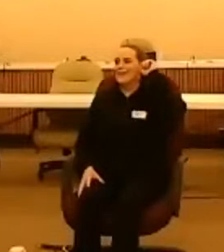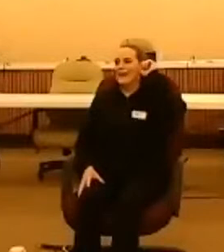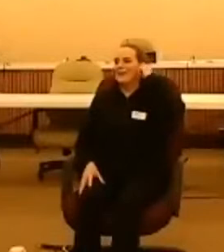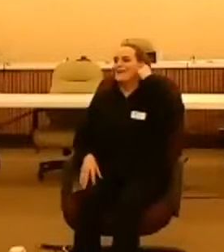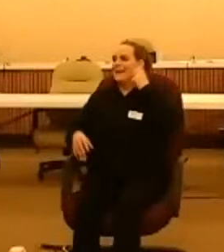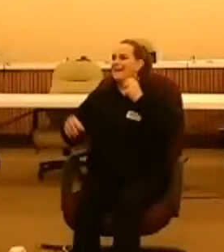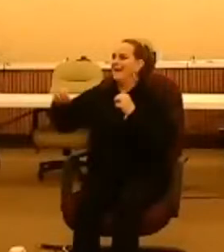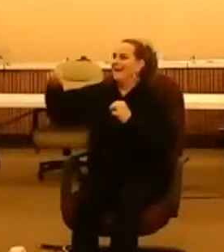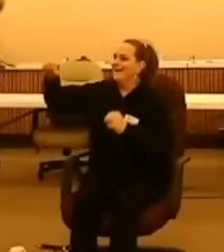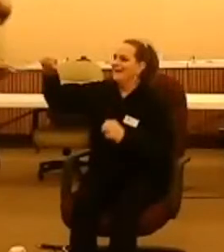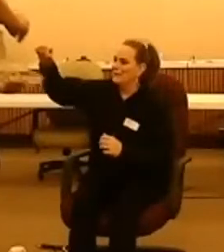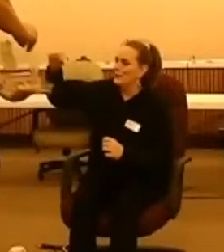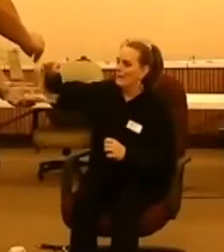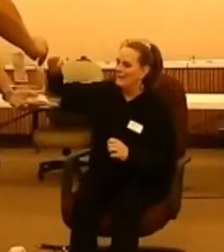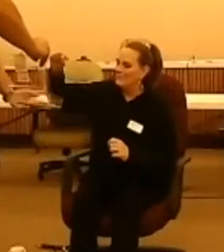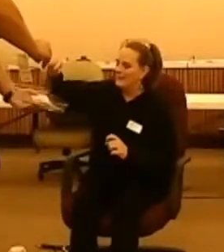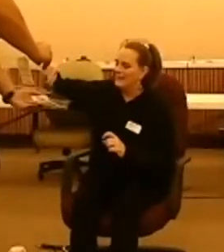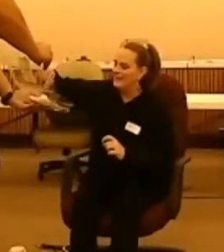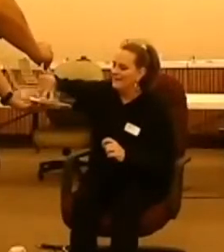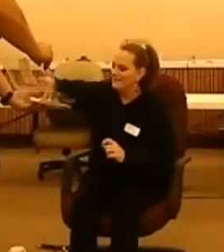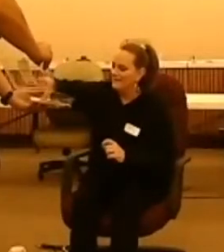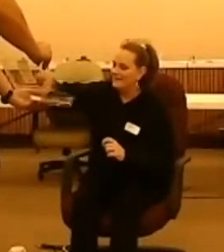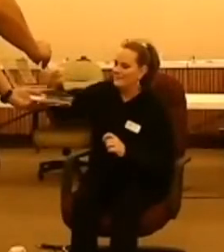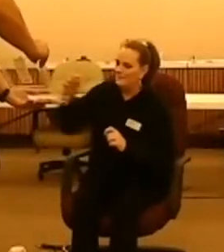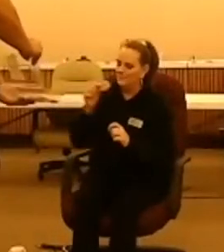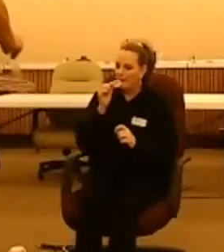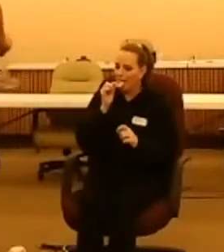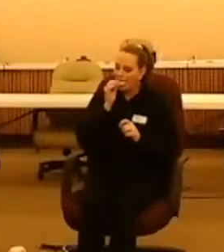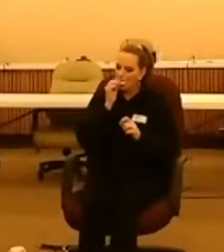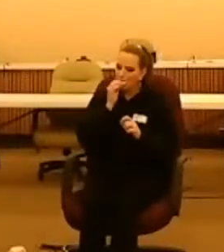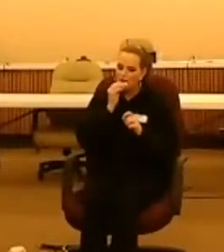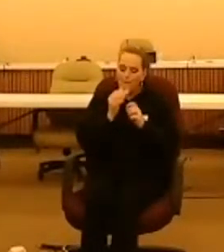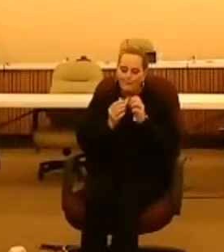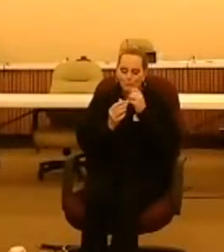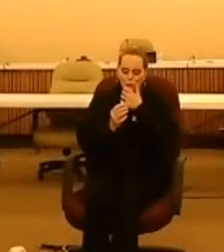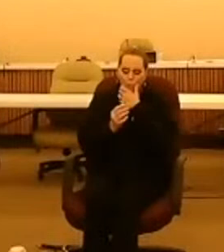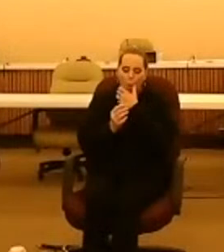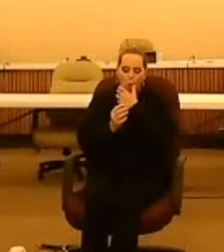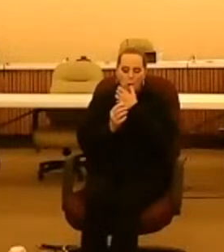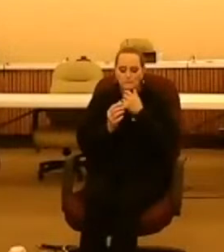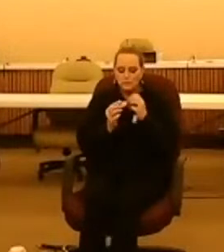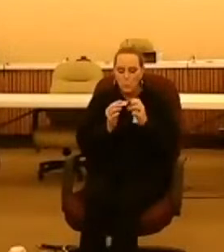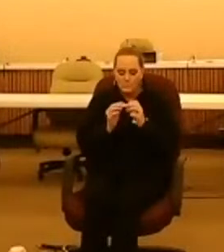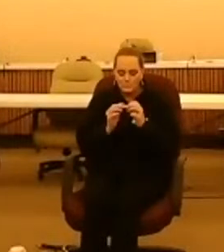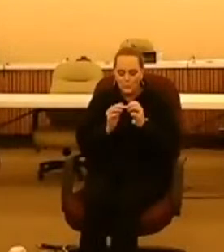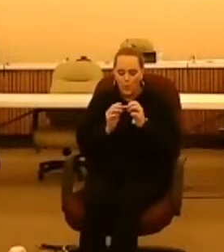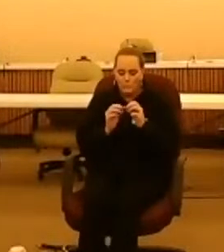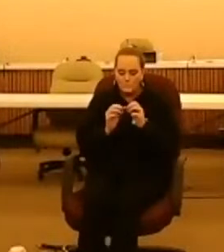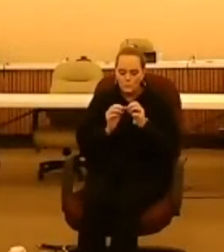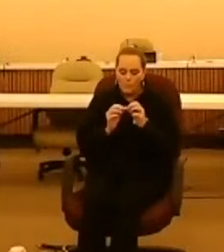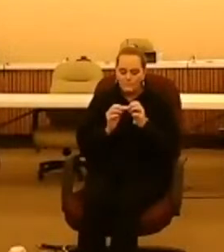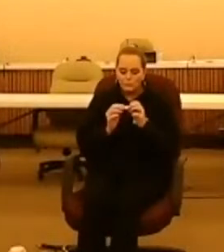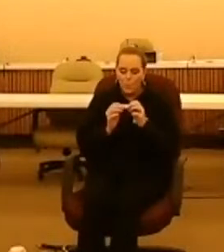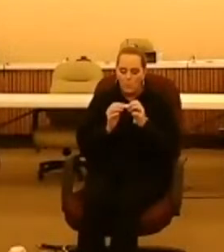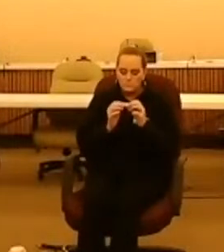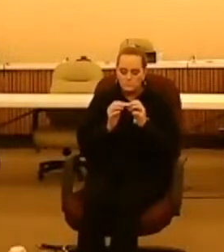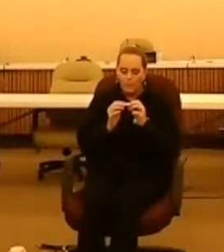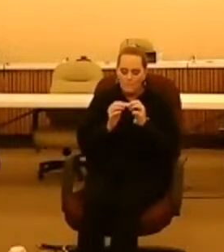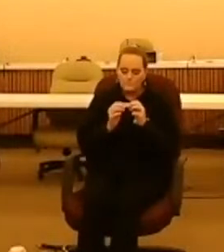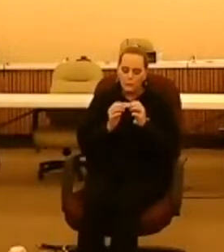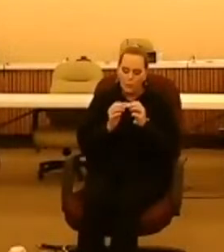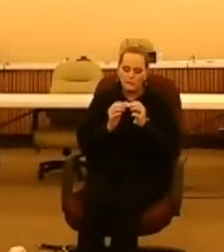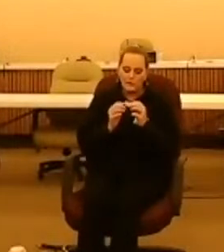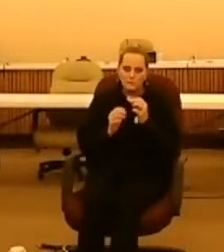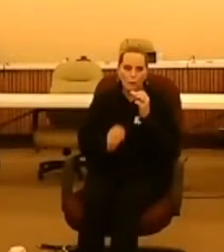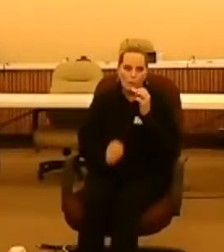You know, I don't take that. You don't mind. I don't. I do not mind Kevin. That's coming from Kevin. Oh, I will take. No, thank you.